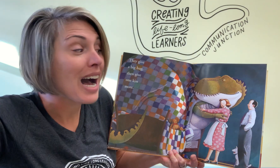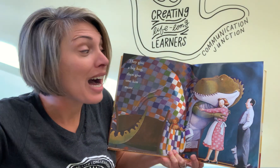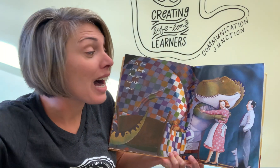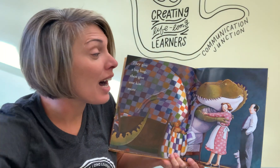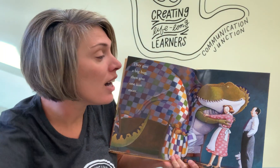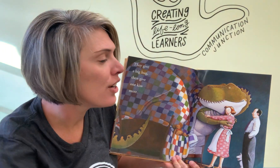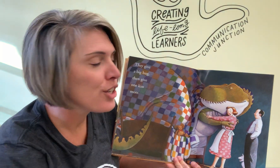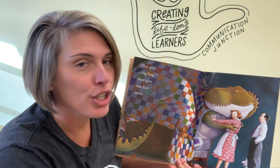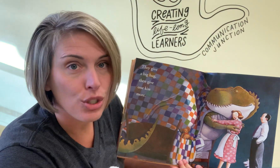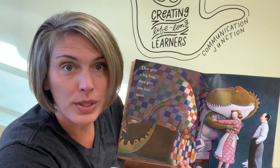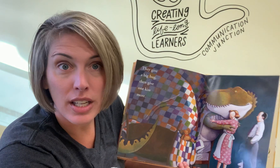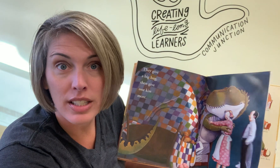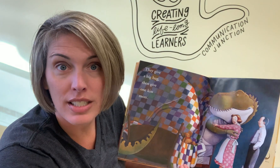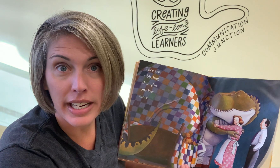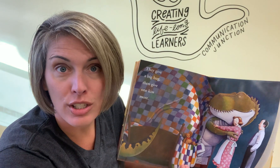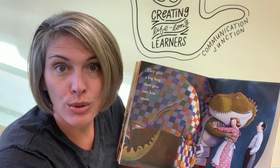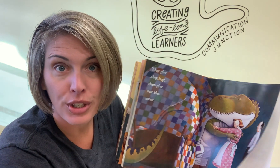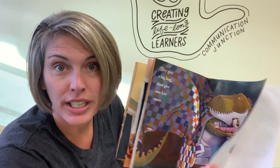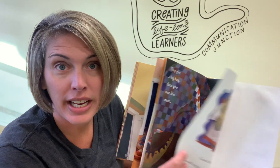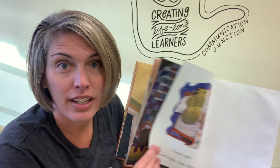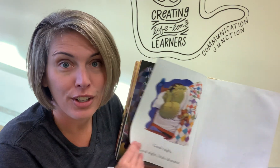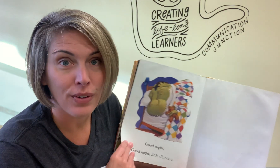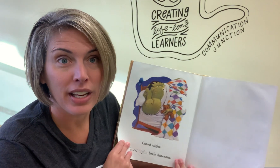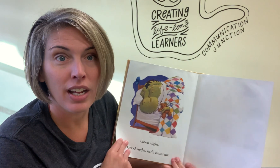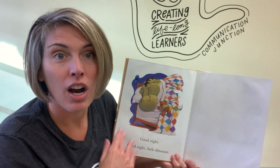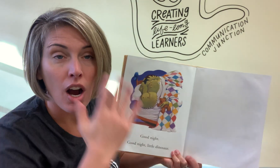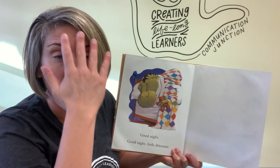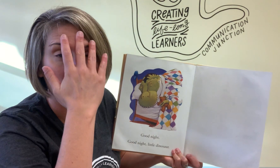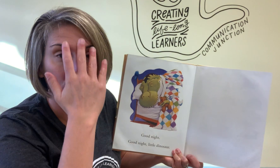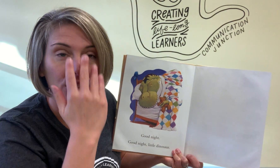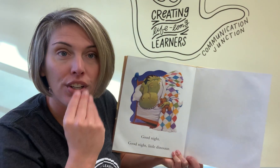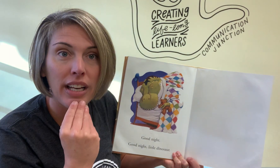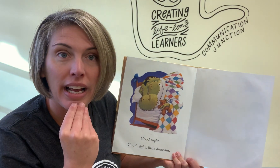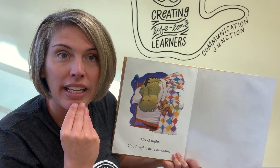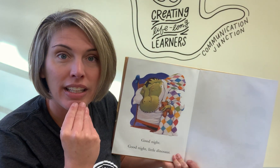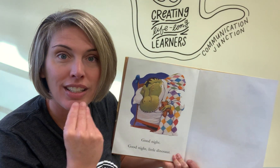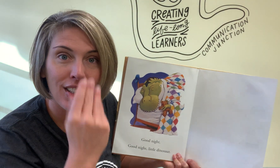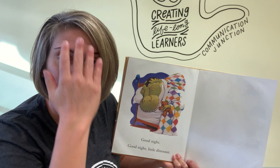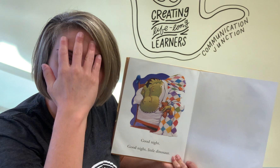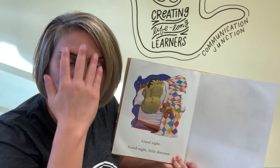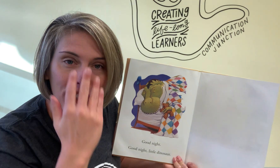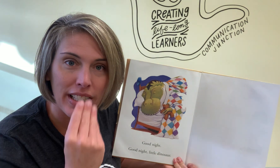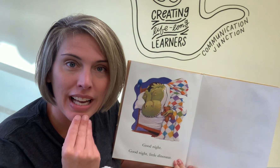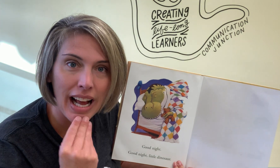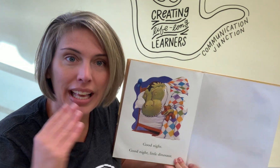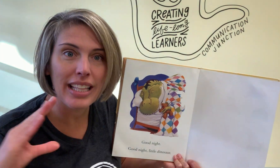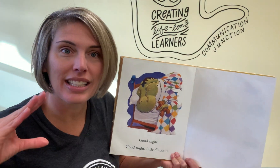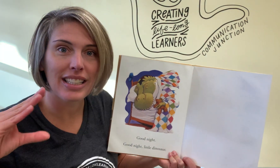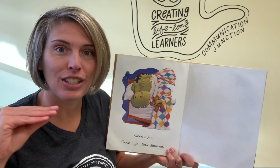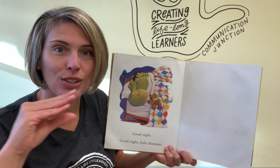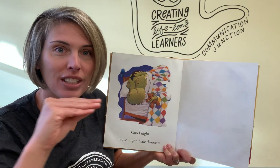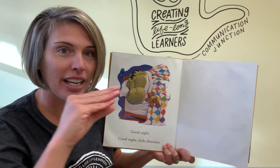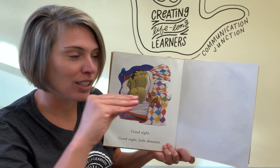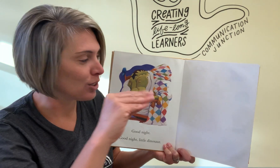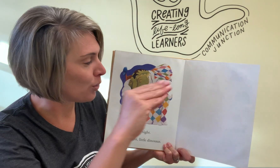Mwah! Should we tell this dinosaur good night? Are you ready? Good night. Good night, little